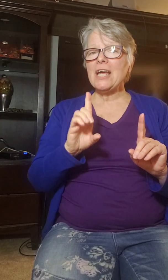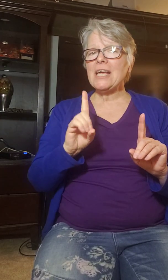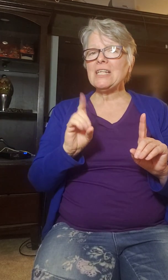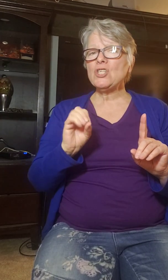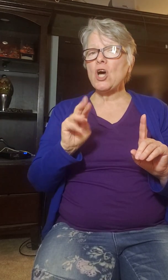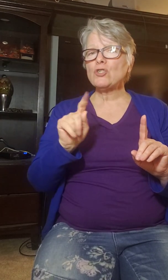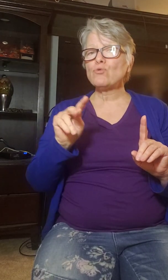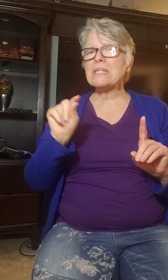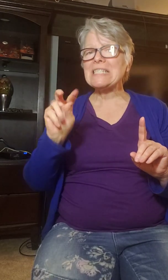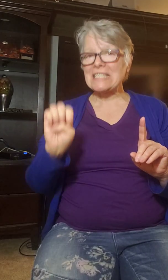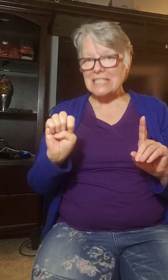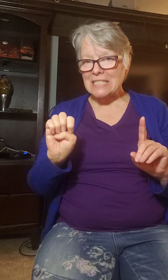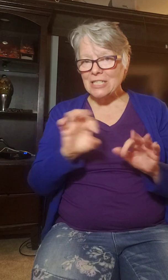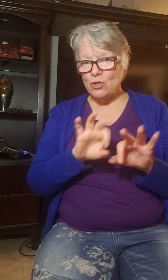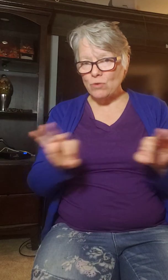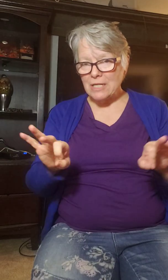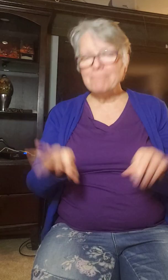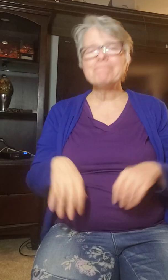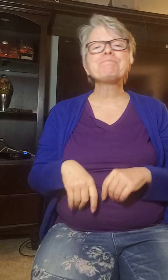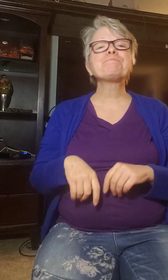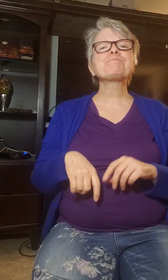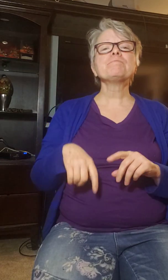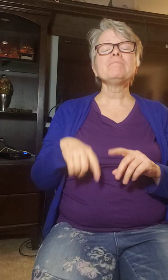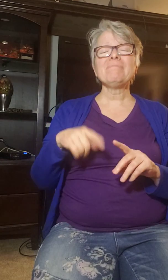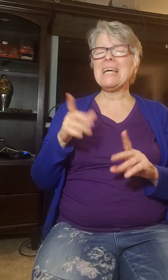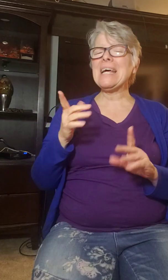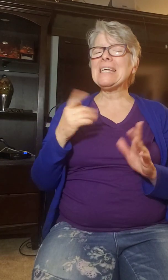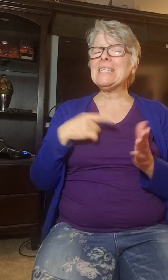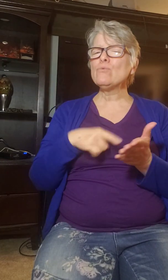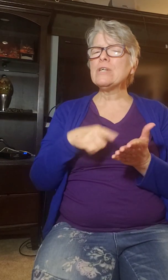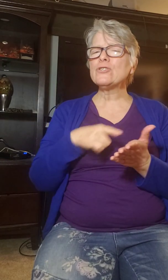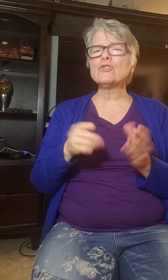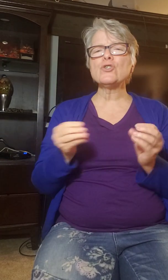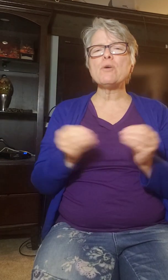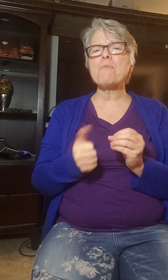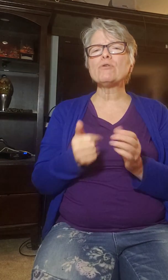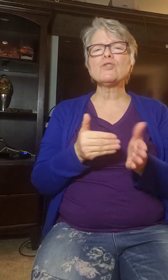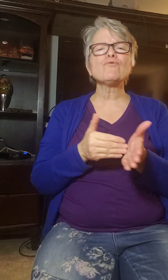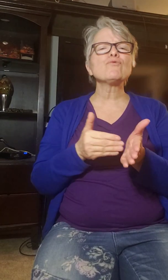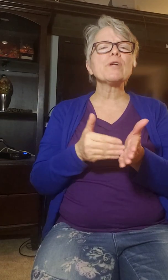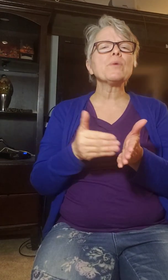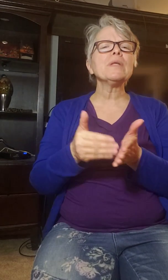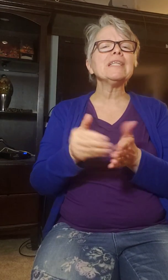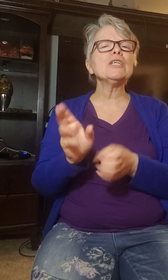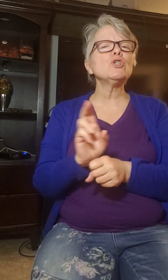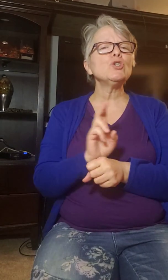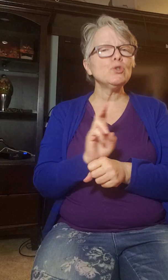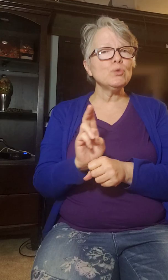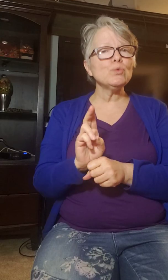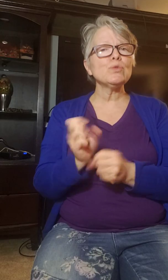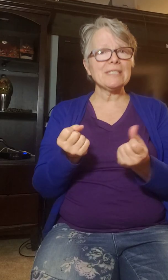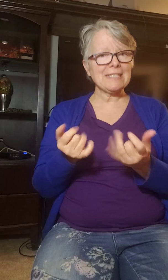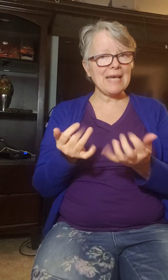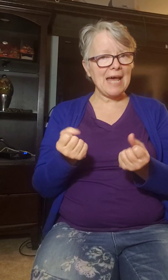a doctorate degree, and he researched the most frequently used